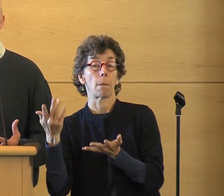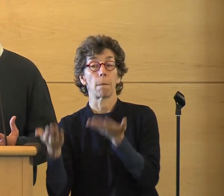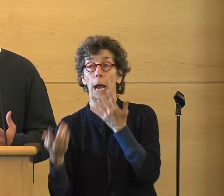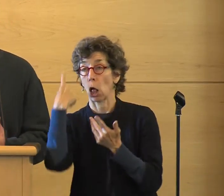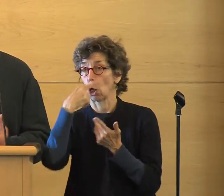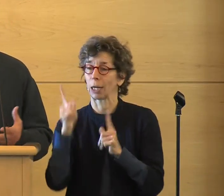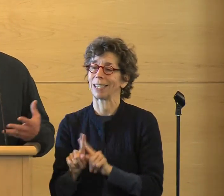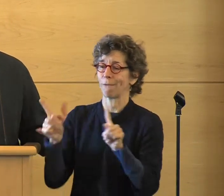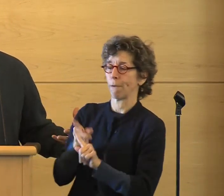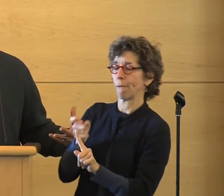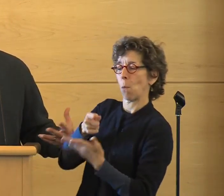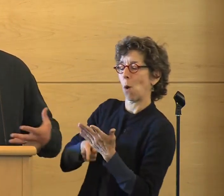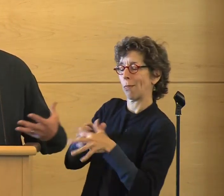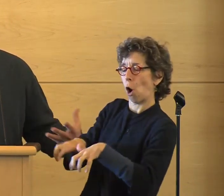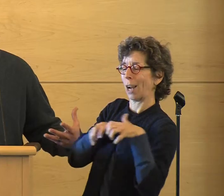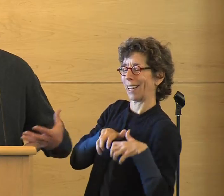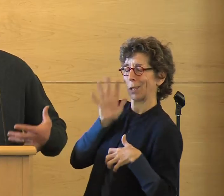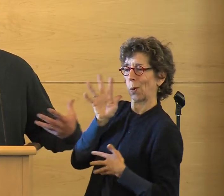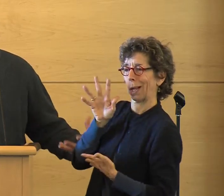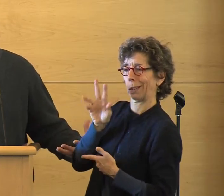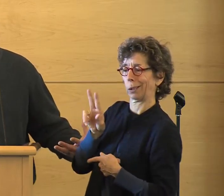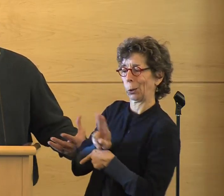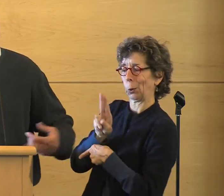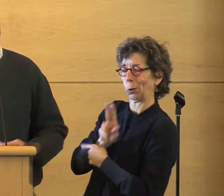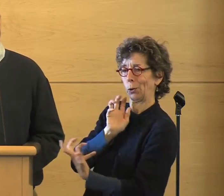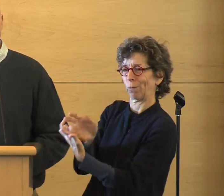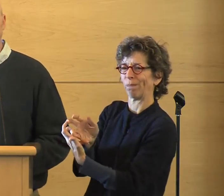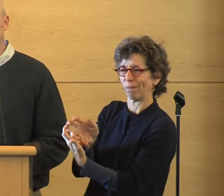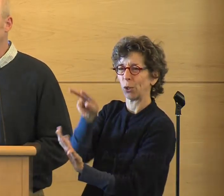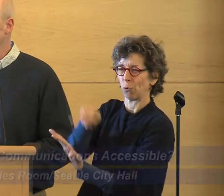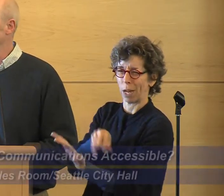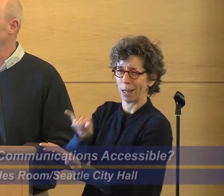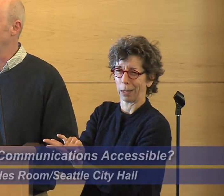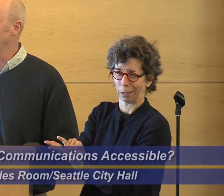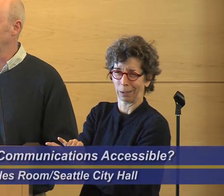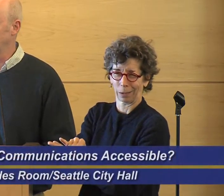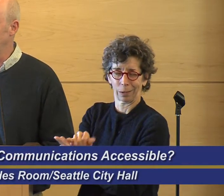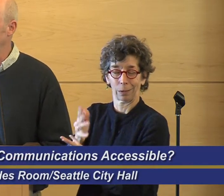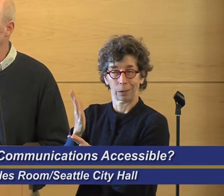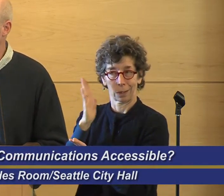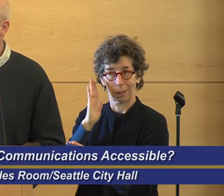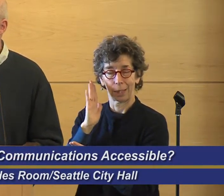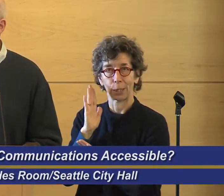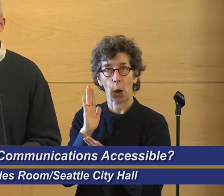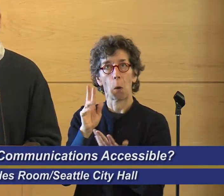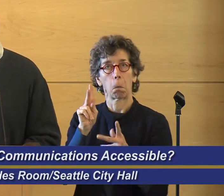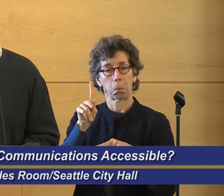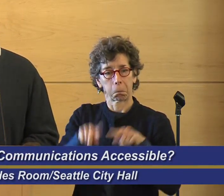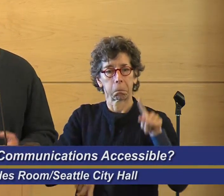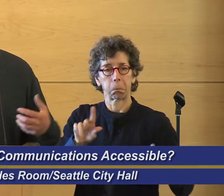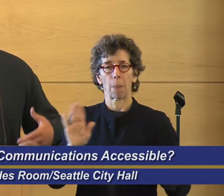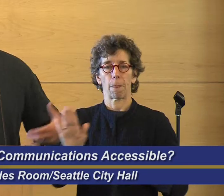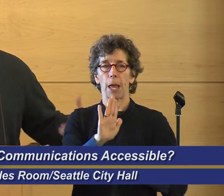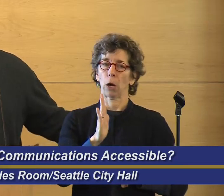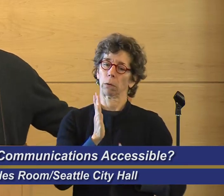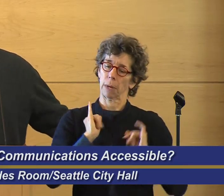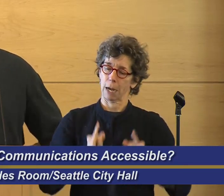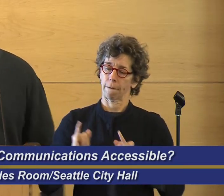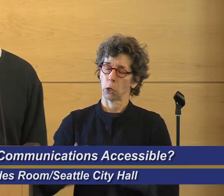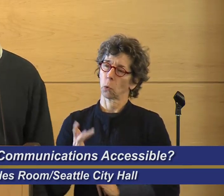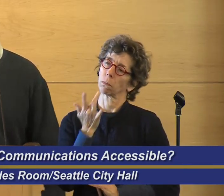web pages and so forth, they need to understand that what they see right now as they're